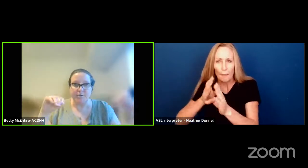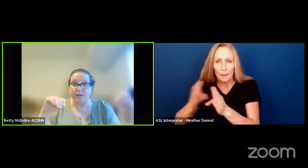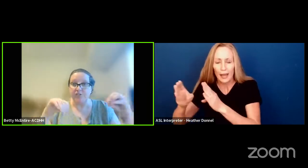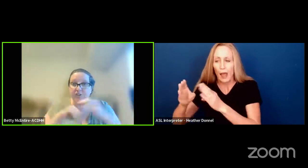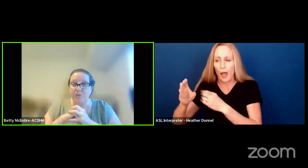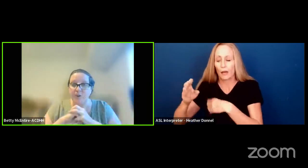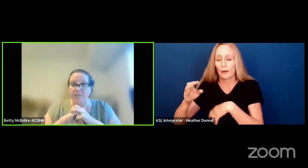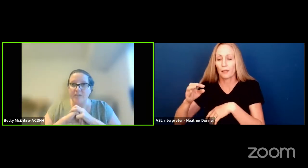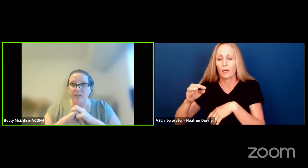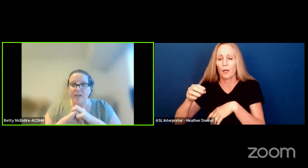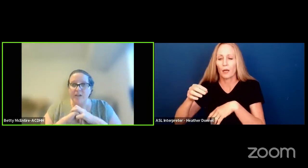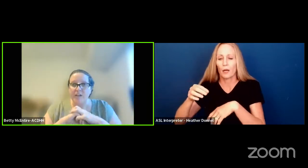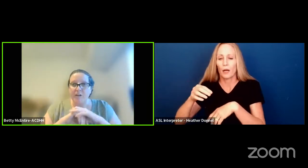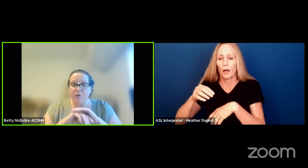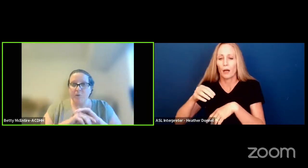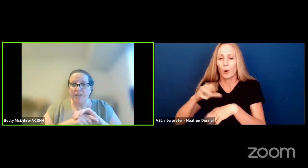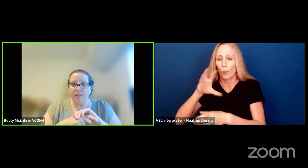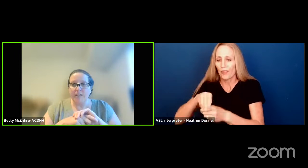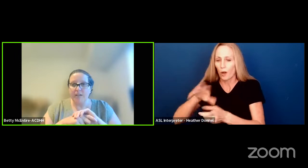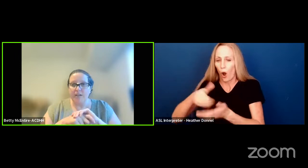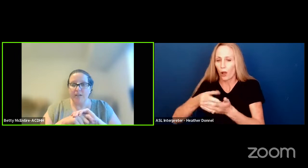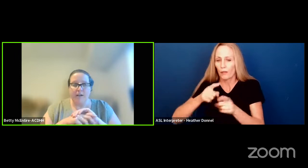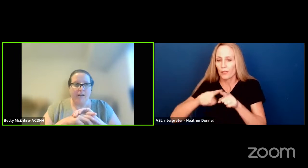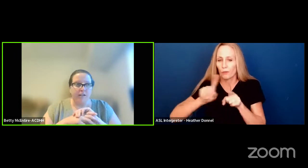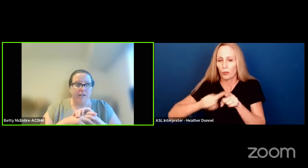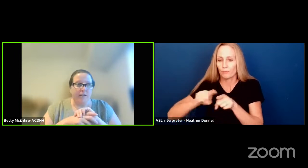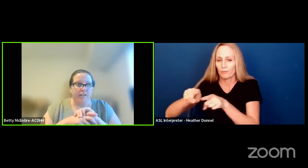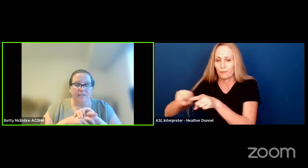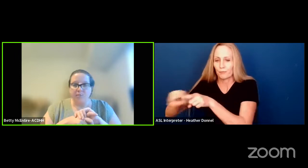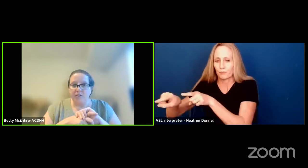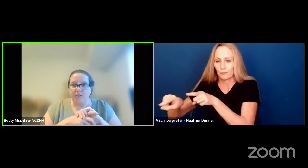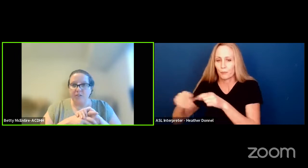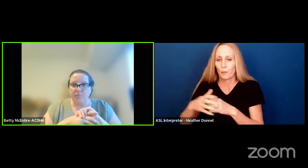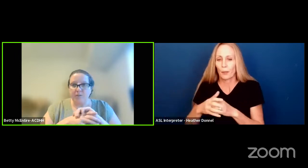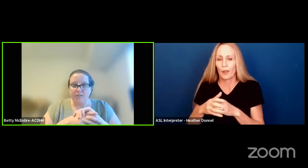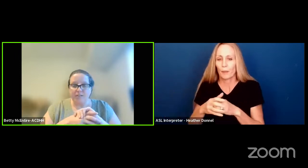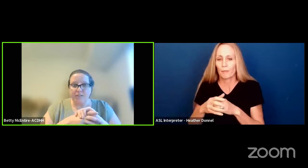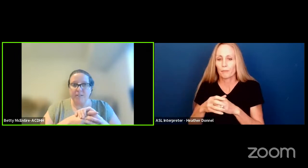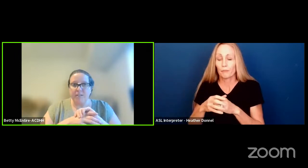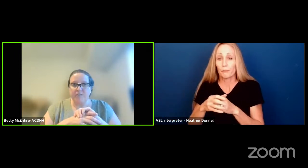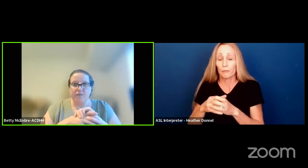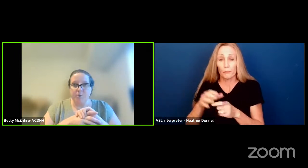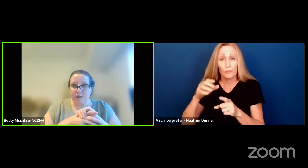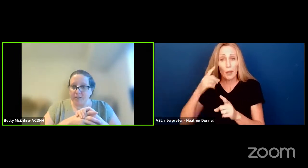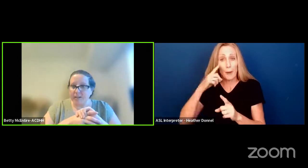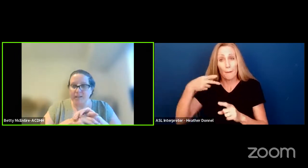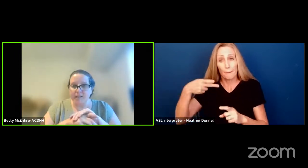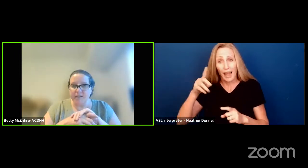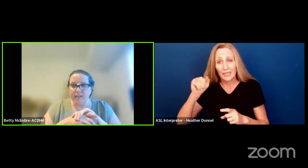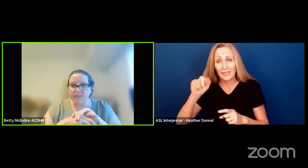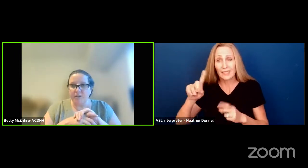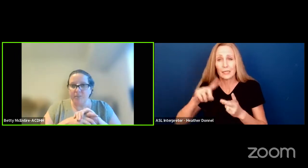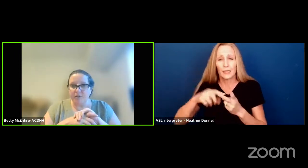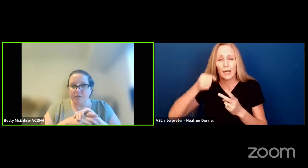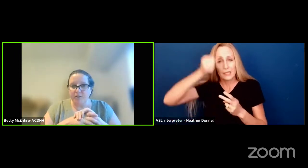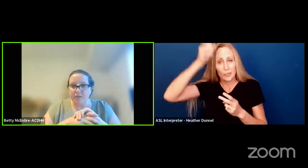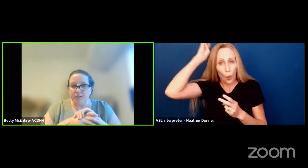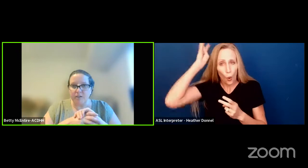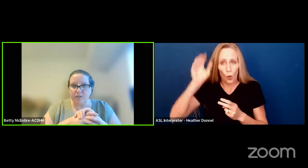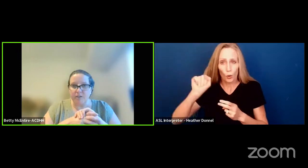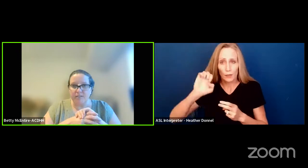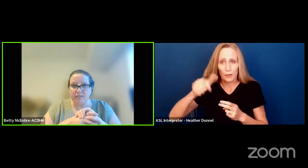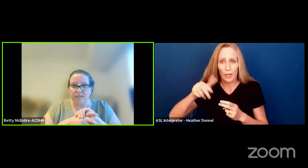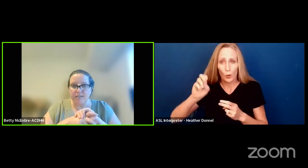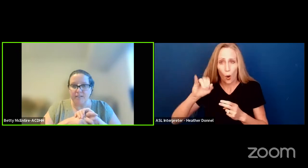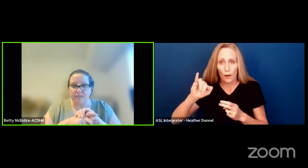in collaboration with not only ASDB, PSD, Sequoia, and any other